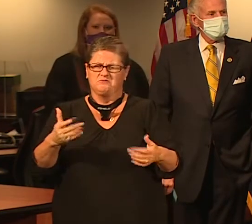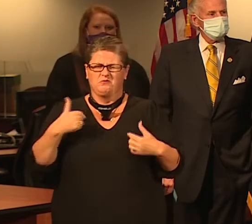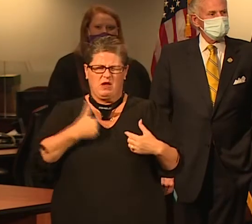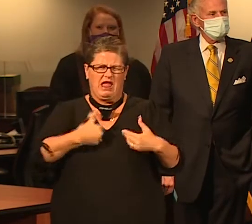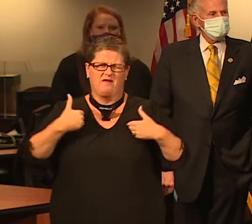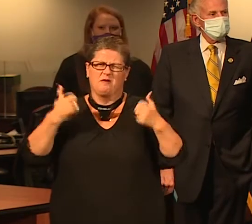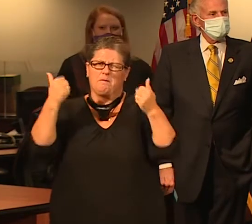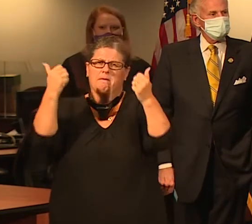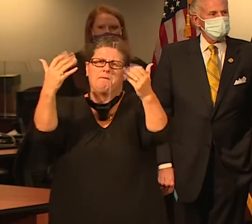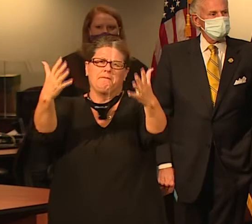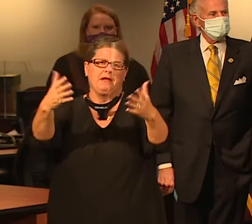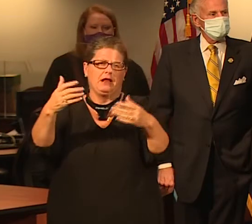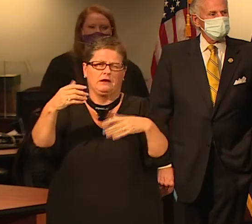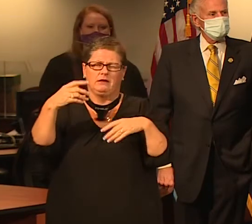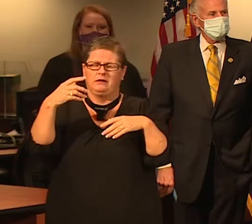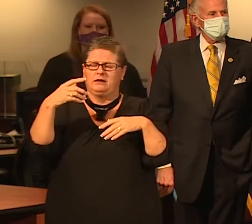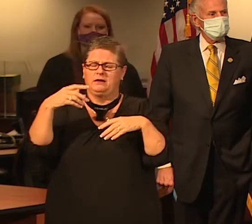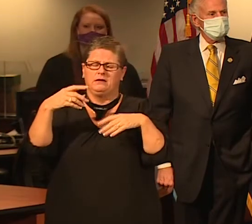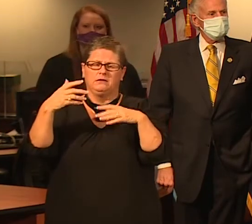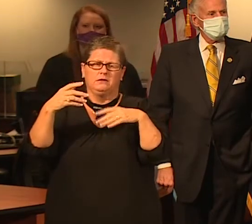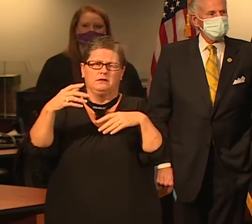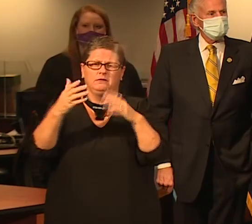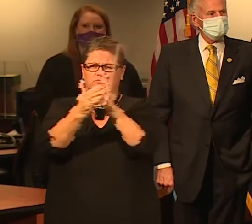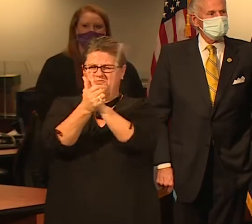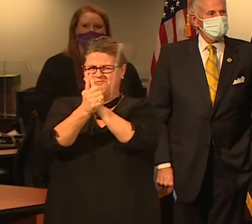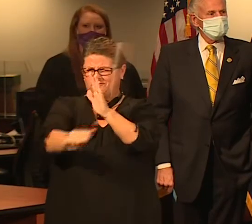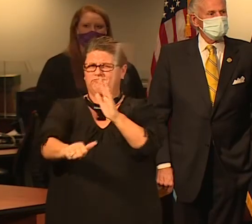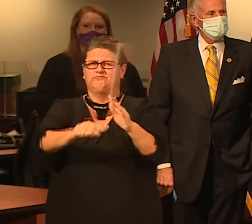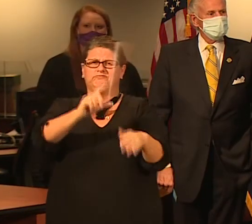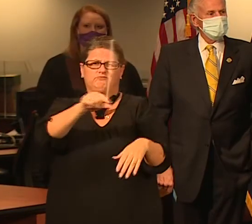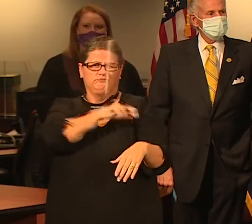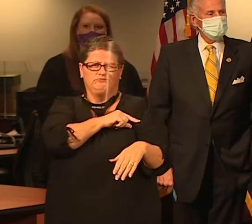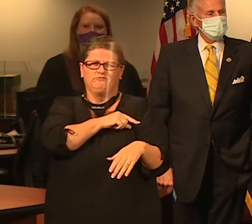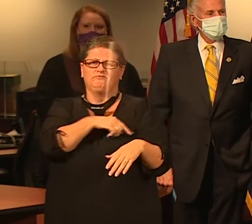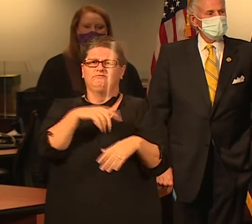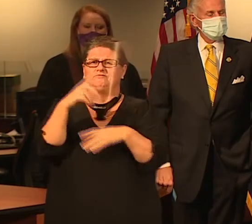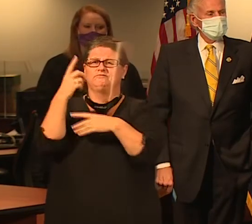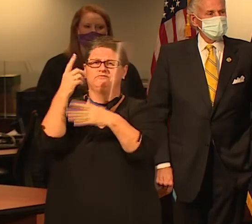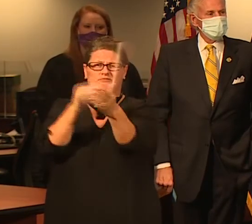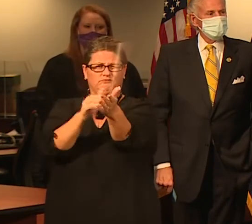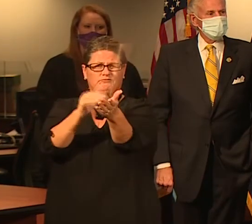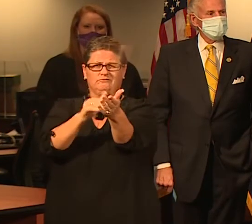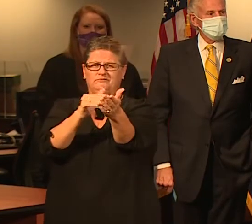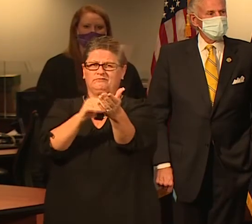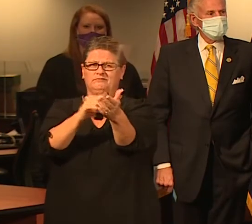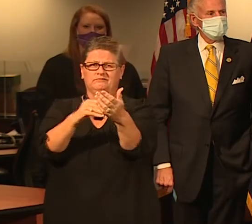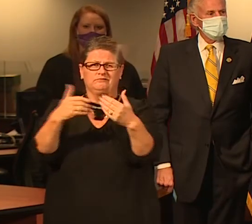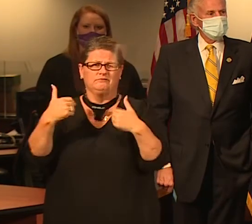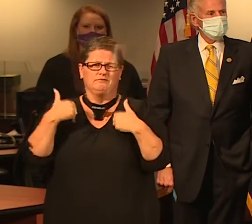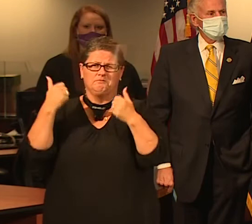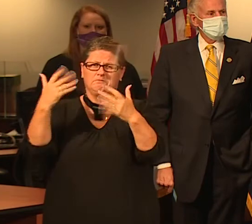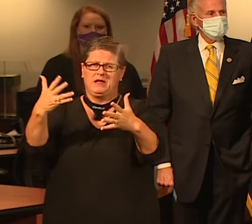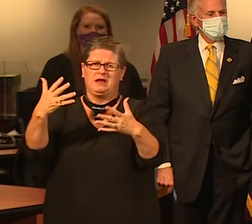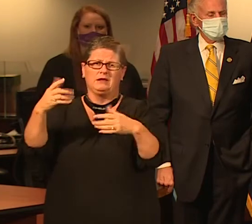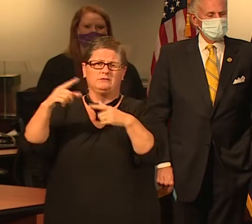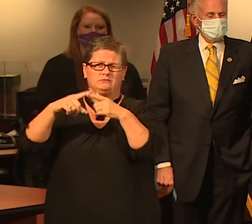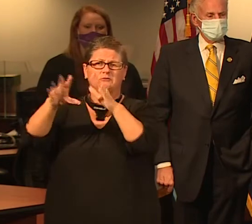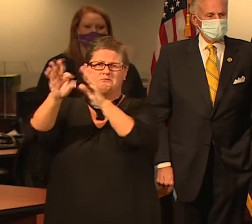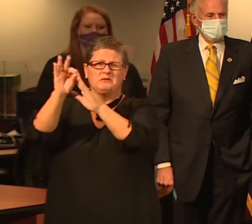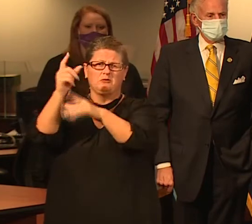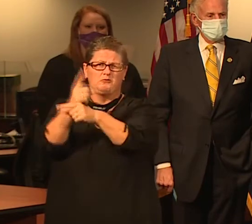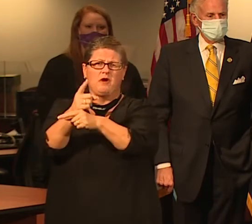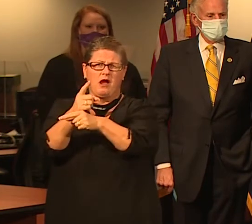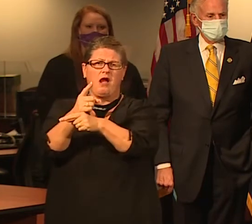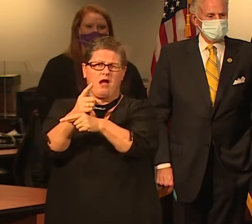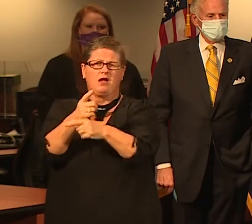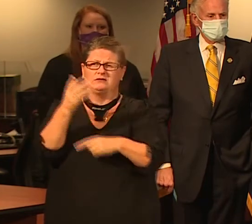qualified physicians still working at the agency, and we have leadership in the public health area that are